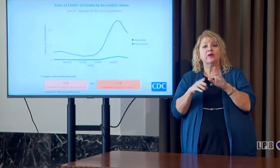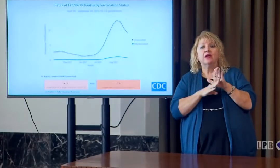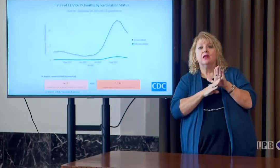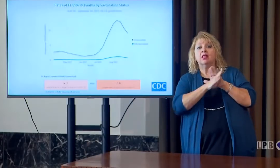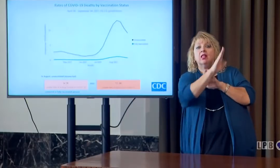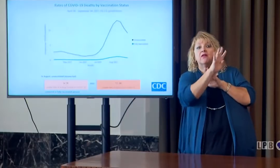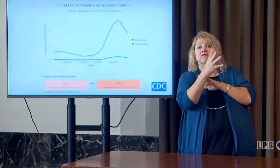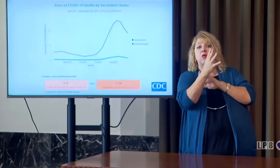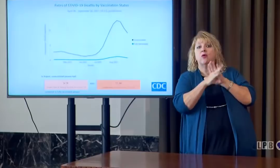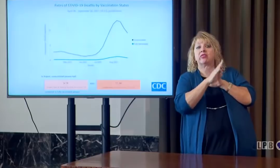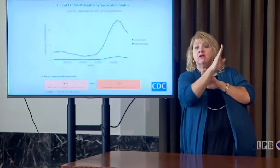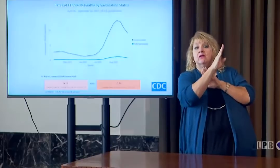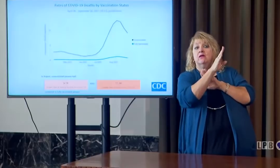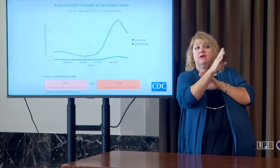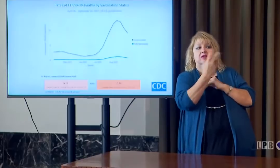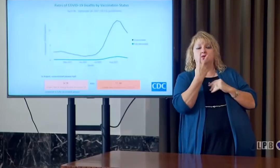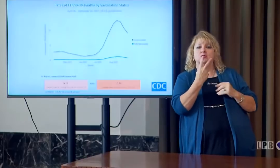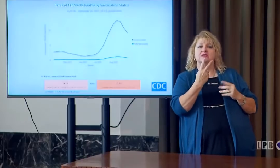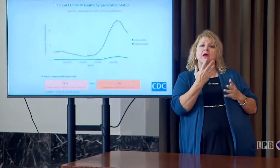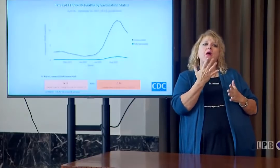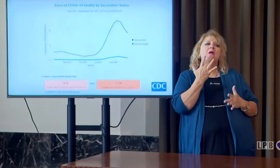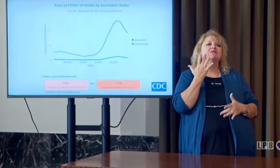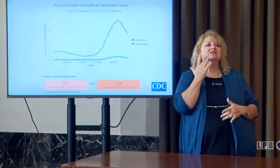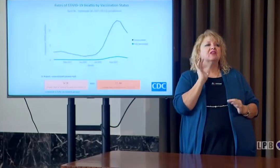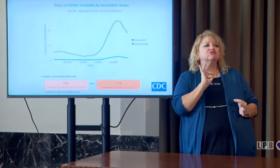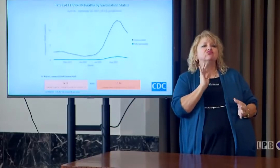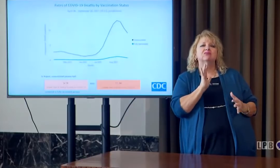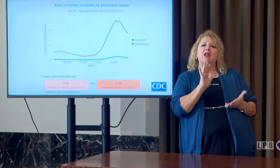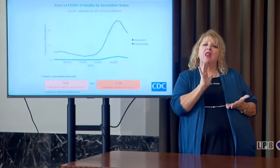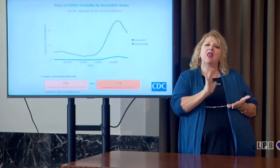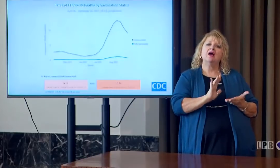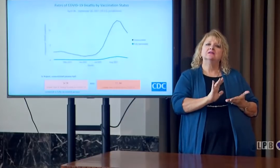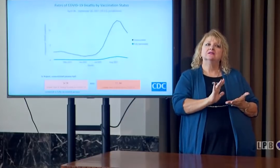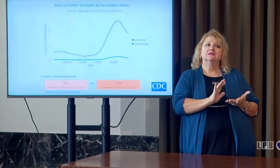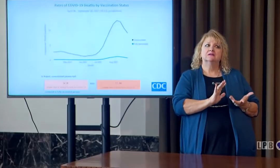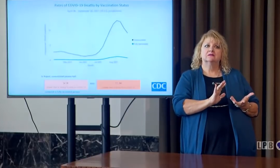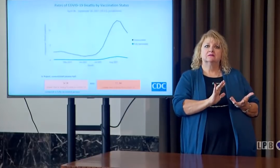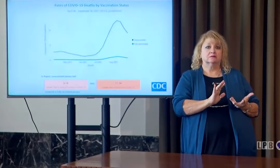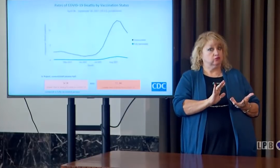we are in a surge over the past couple months there.